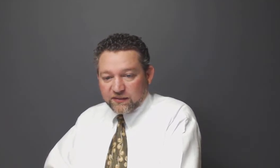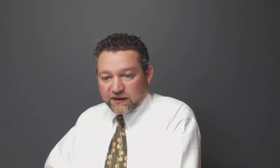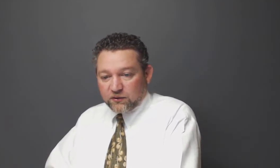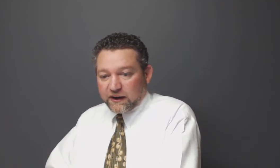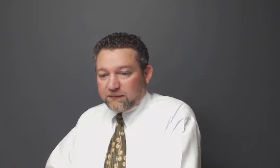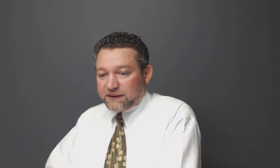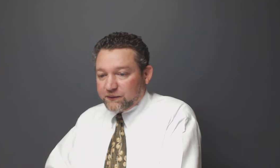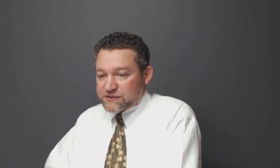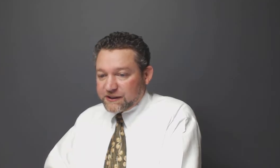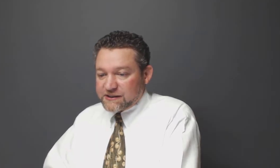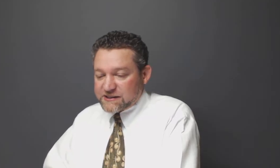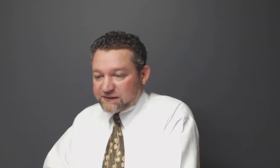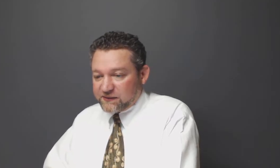They cried, but there was none to save them,